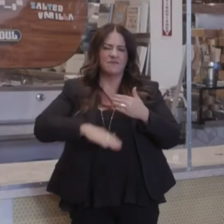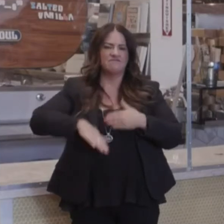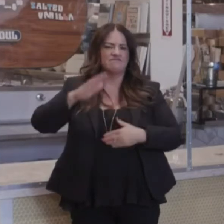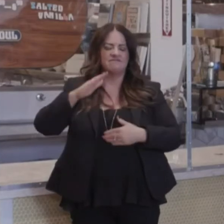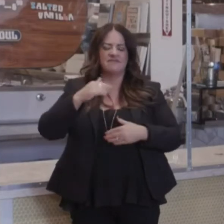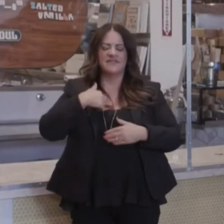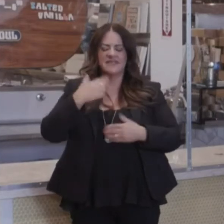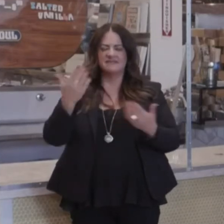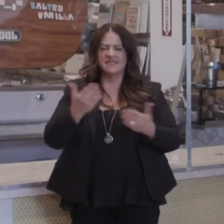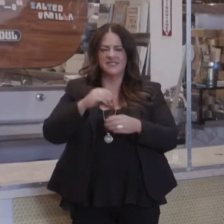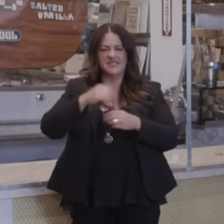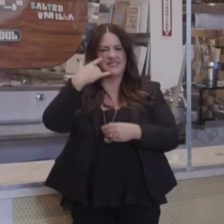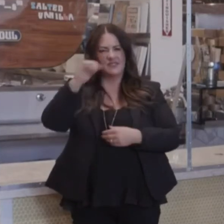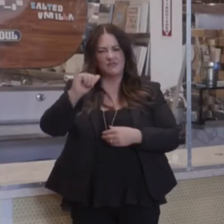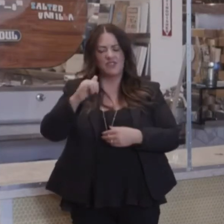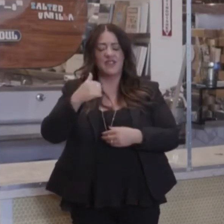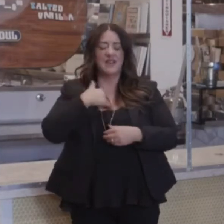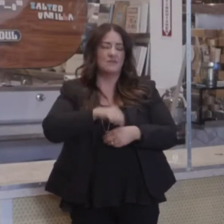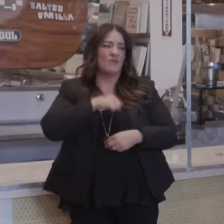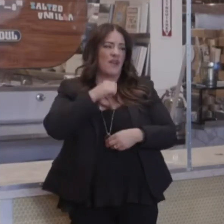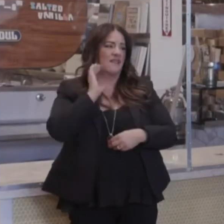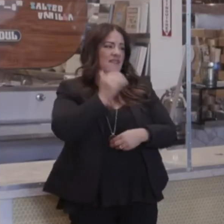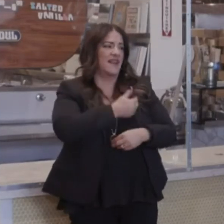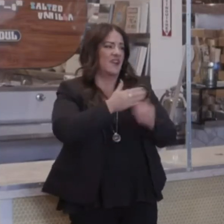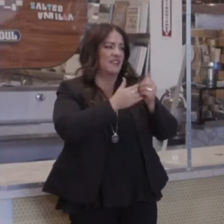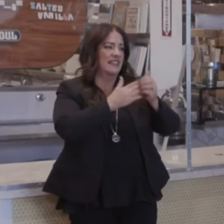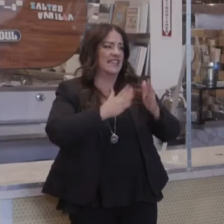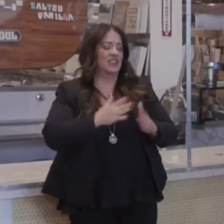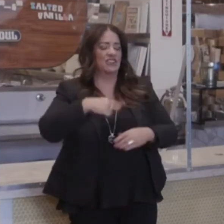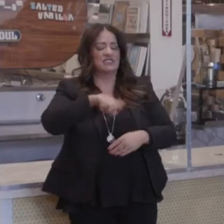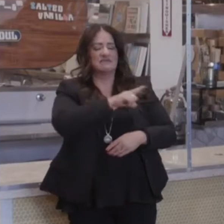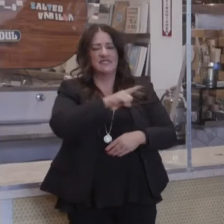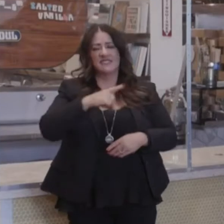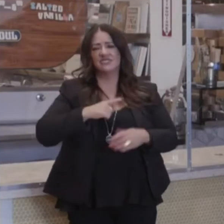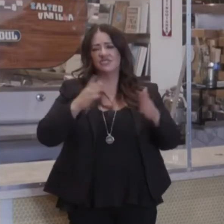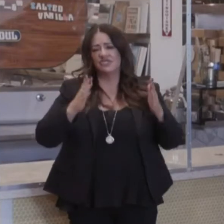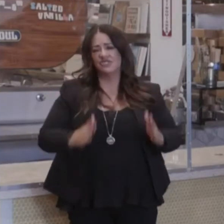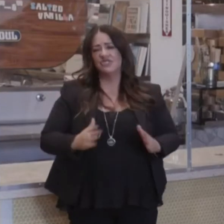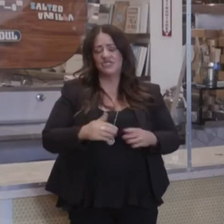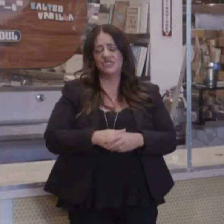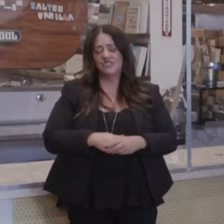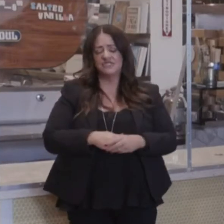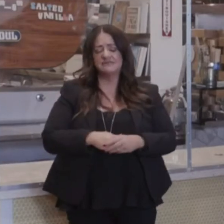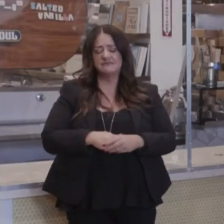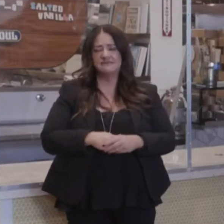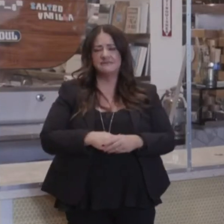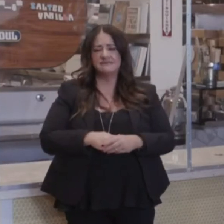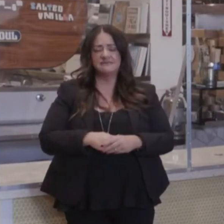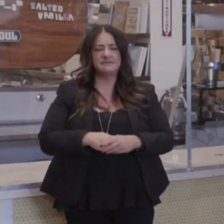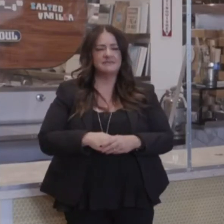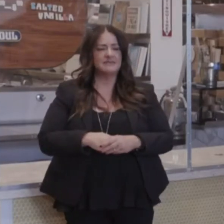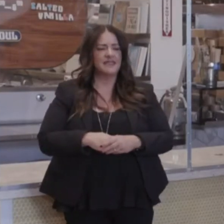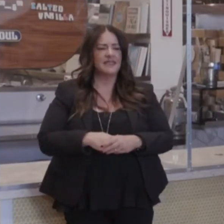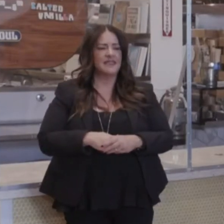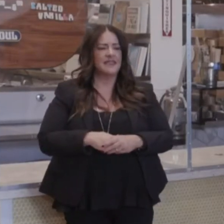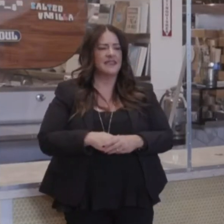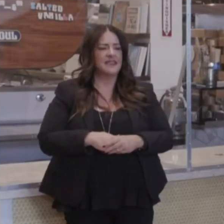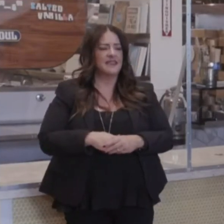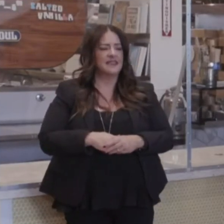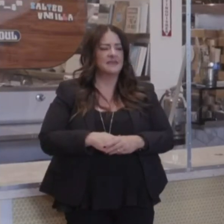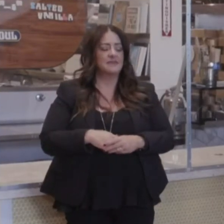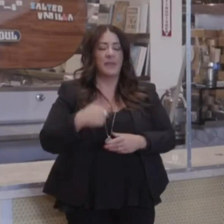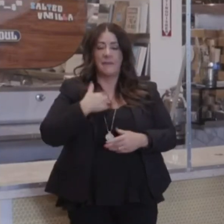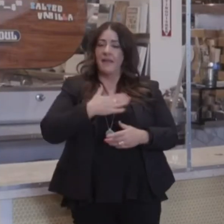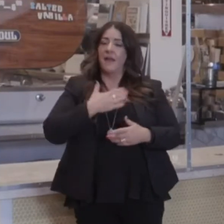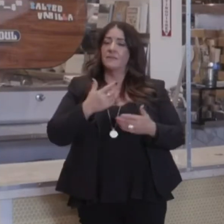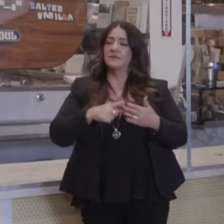the leadership that is assembled in this state, led by our Speaker and our pro tem. So with that, we